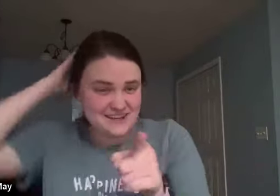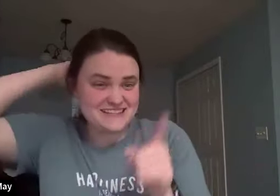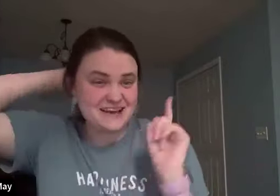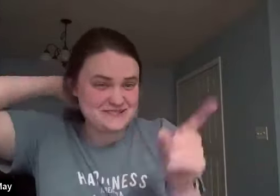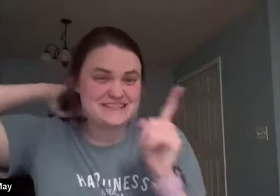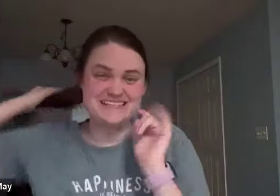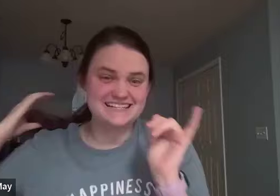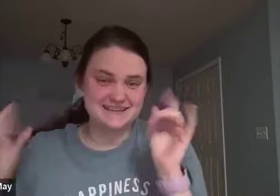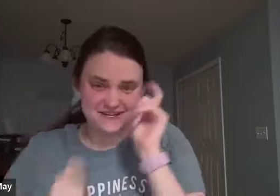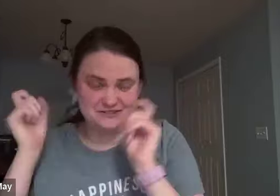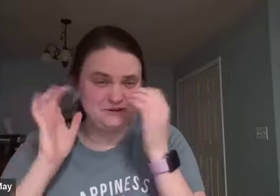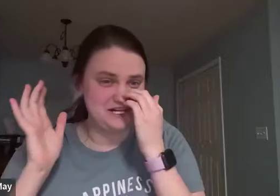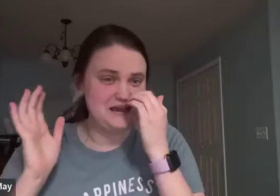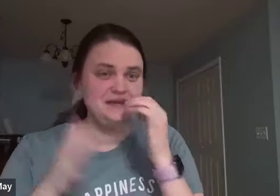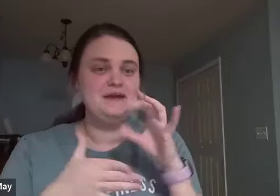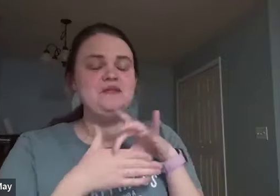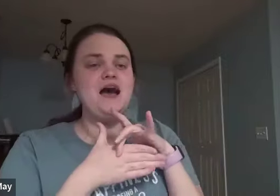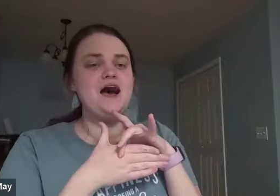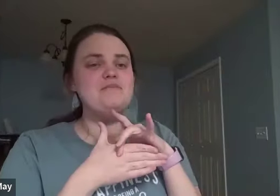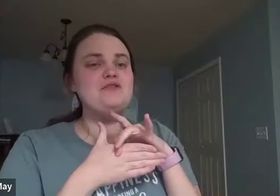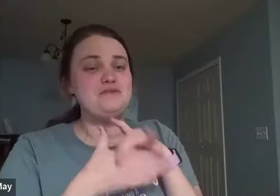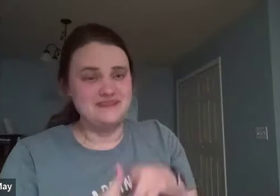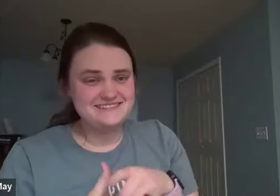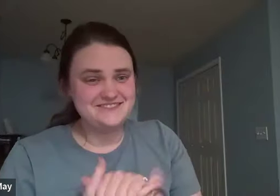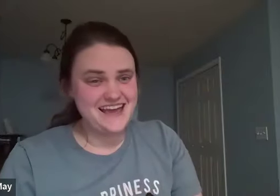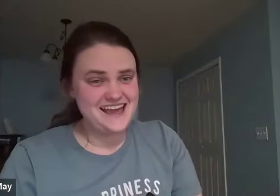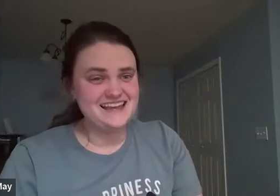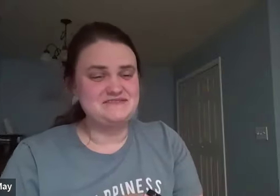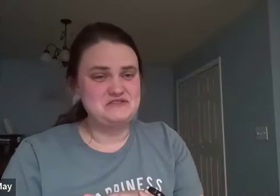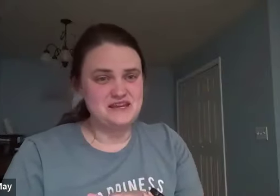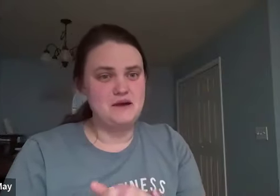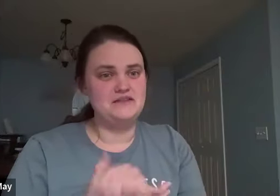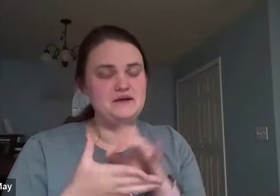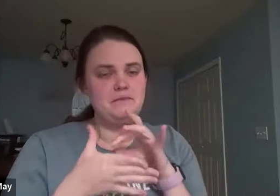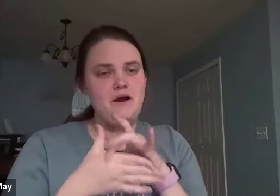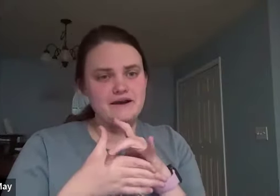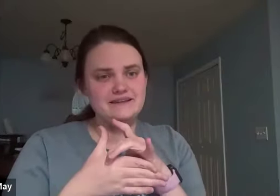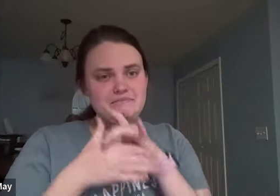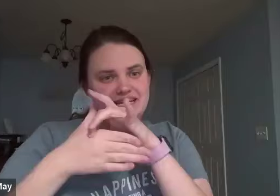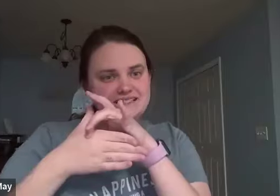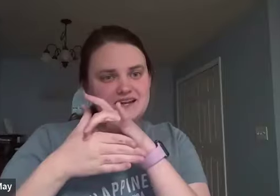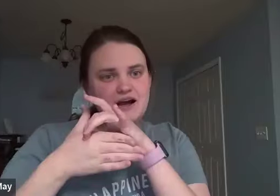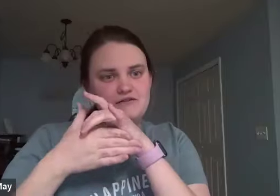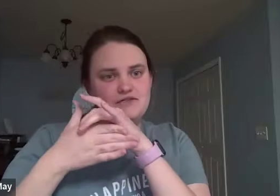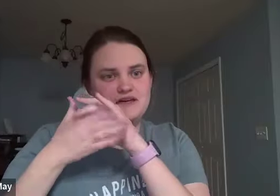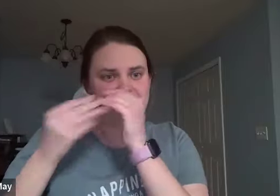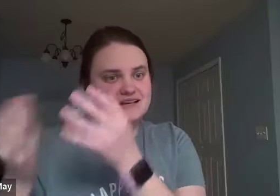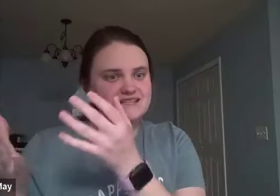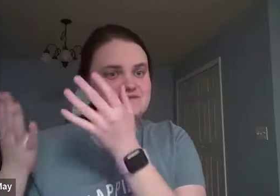that face. That was the exact same facial expression I made. The reason for that is if you think about it, the meat of the text, the